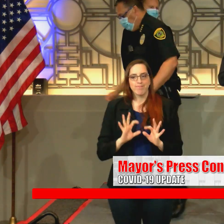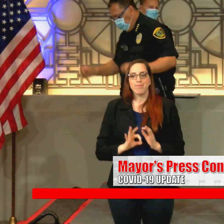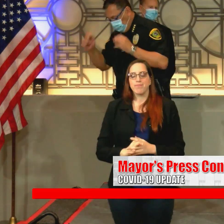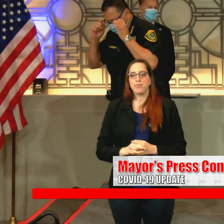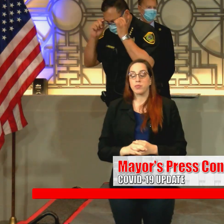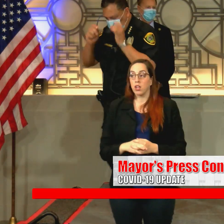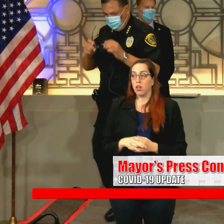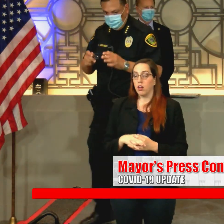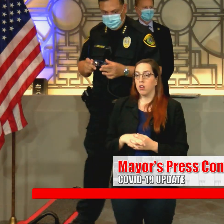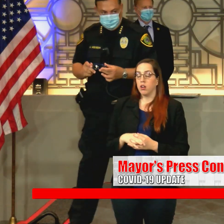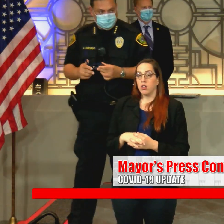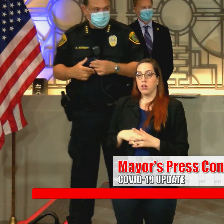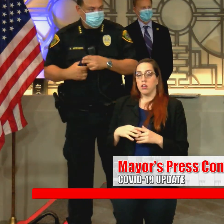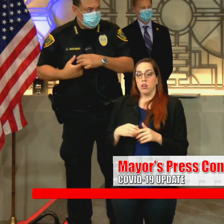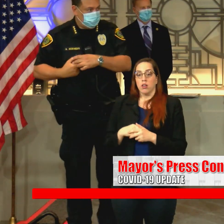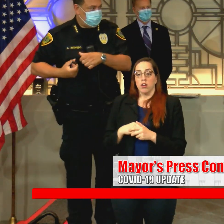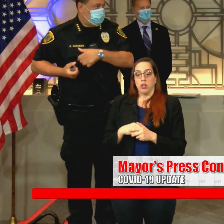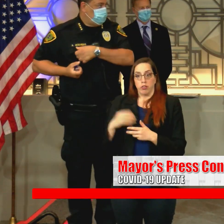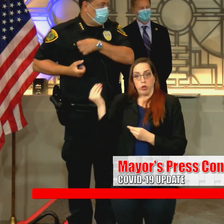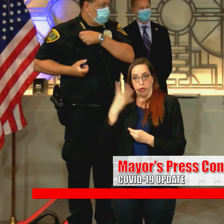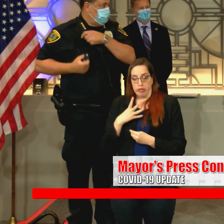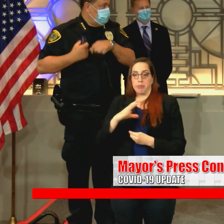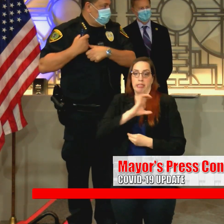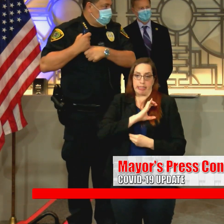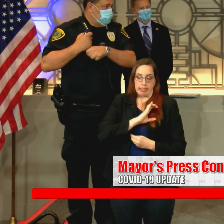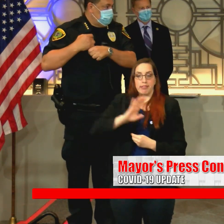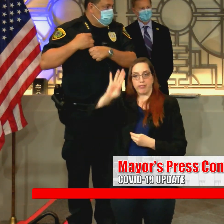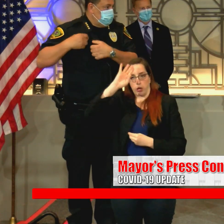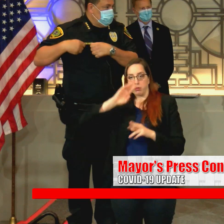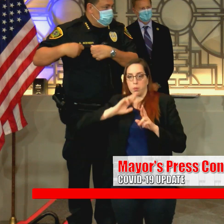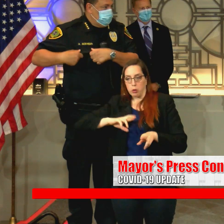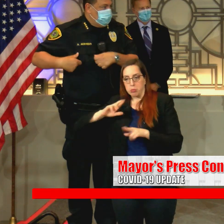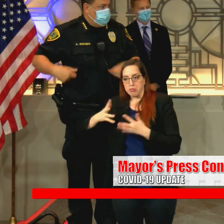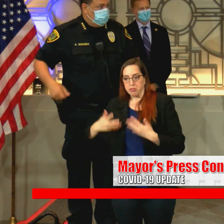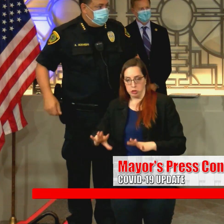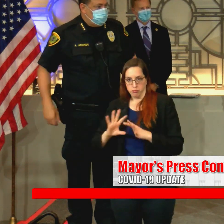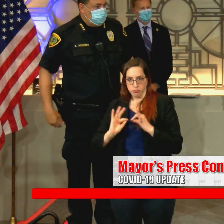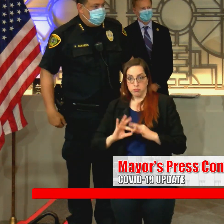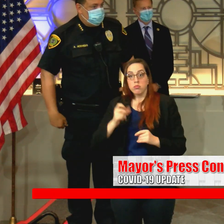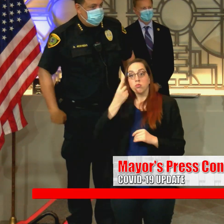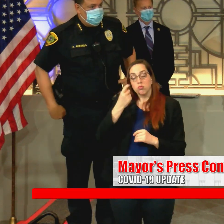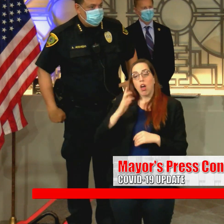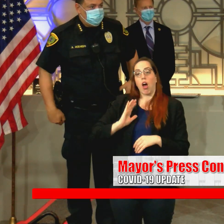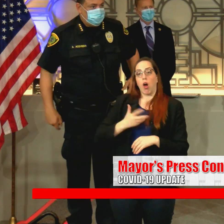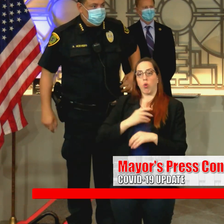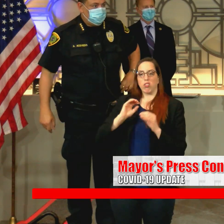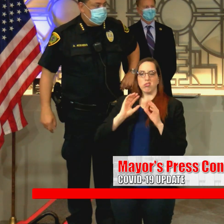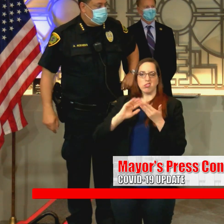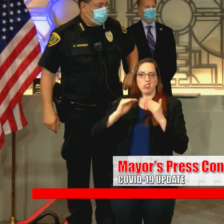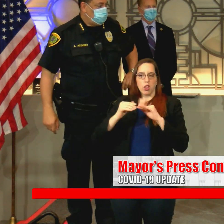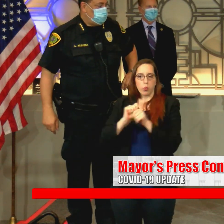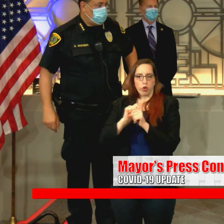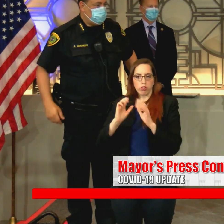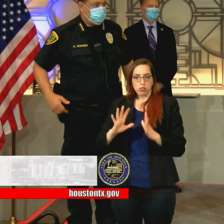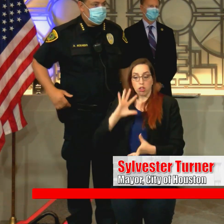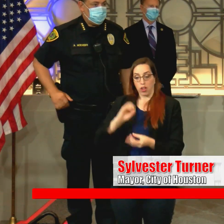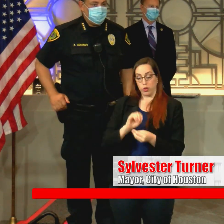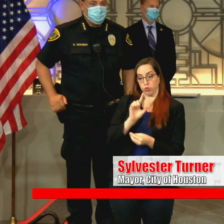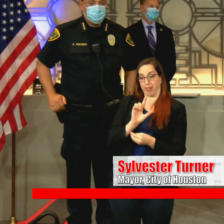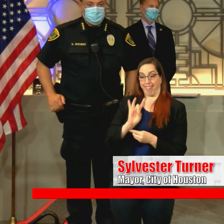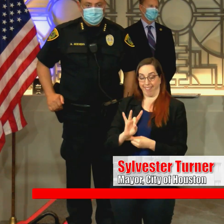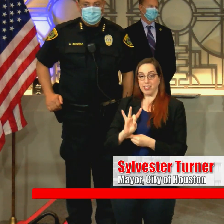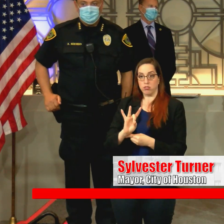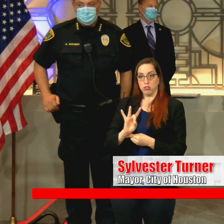So you've heard the reports from police and from fire, and then I also want to remember municipal workers. We've had 28